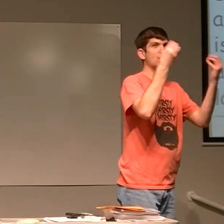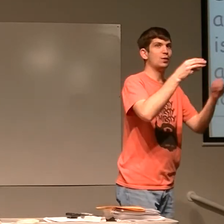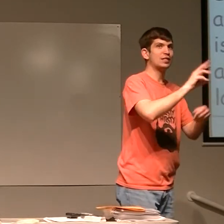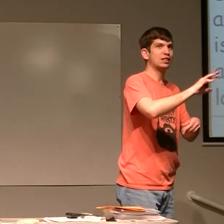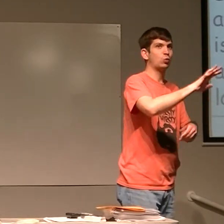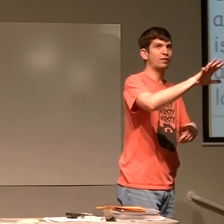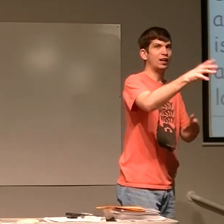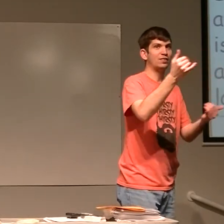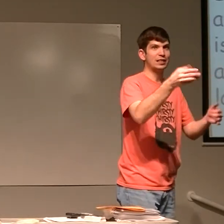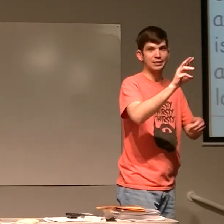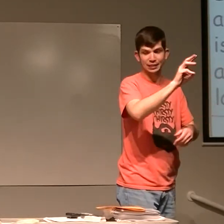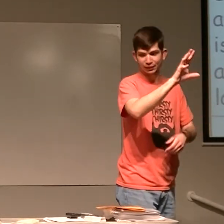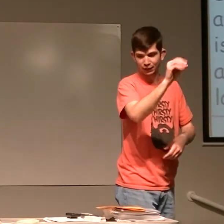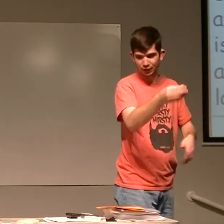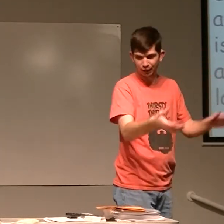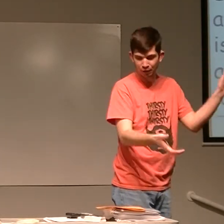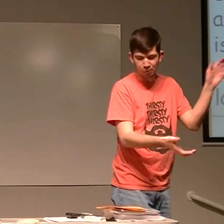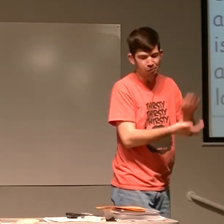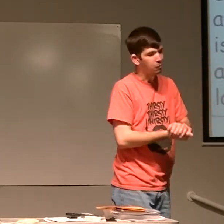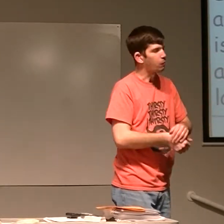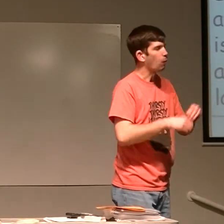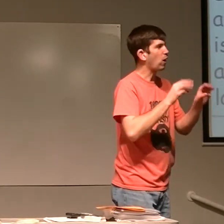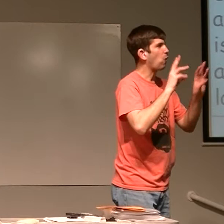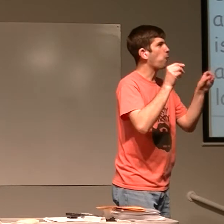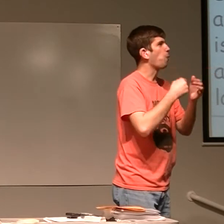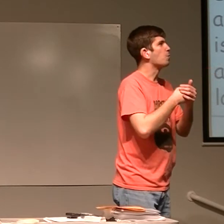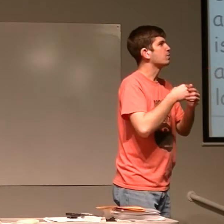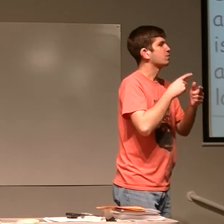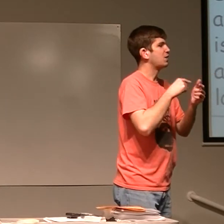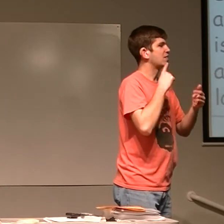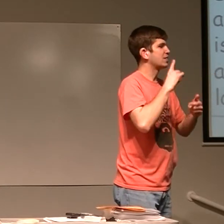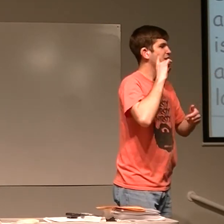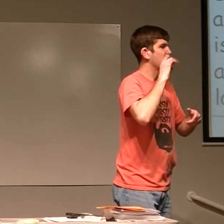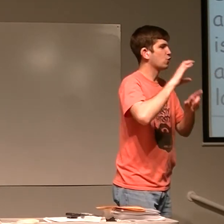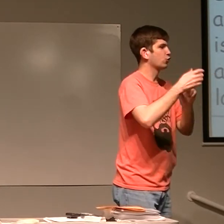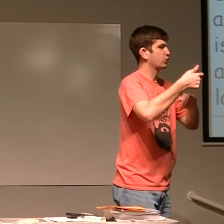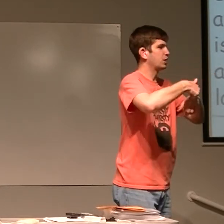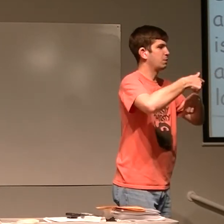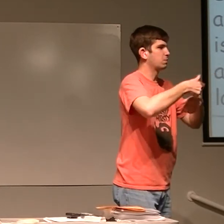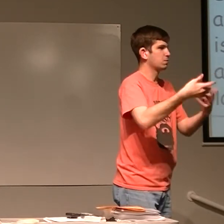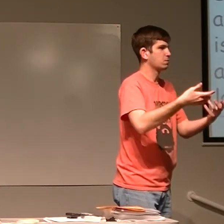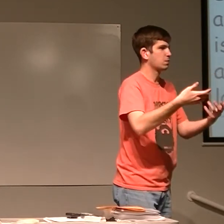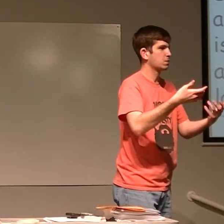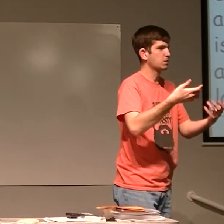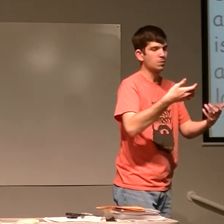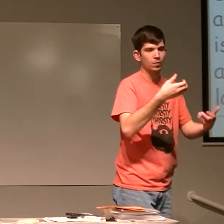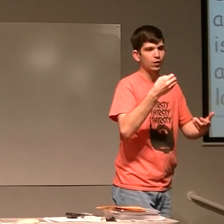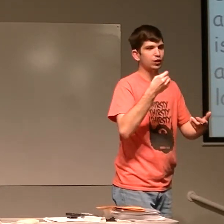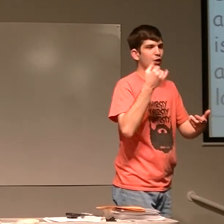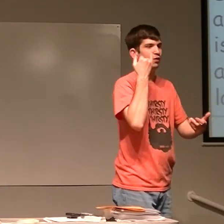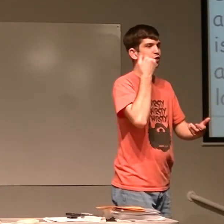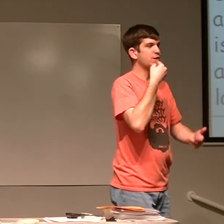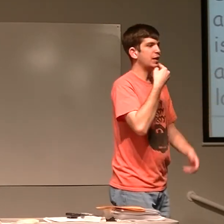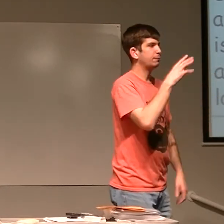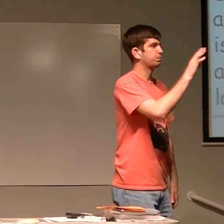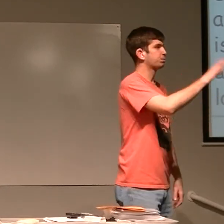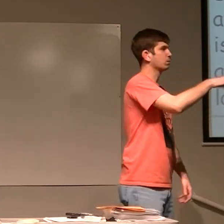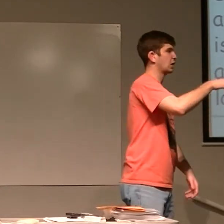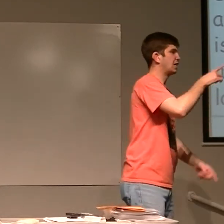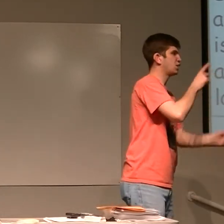at 6:45. It's now 6:50. Wow. That's the deaf culture's time. So if you say, I need you to